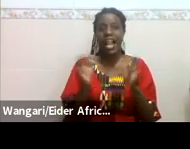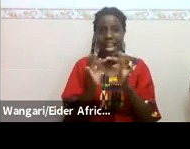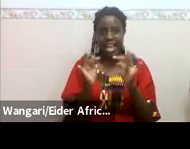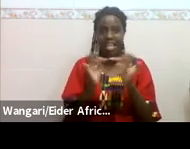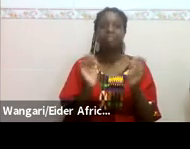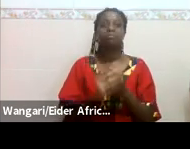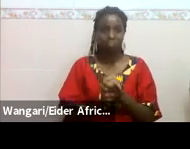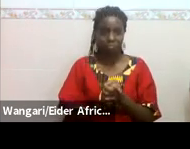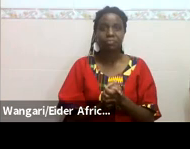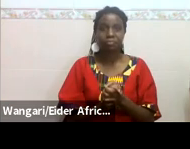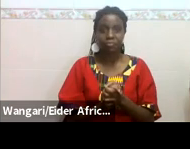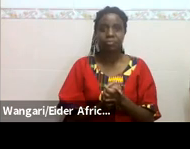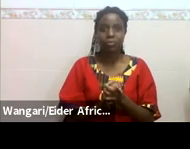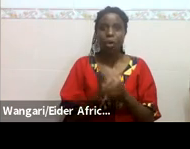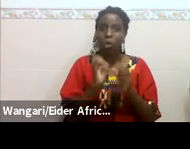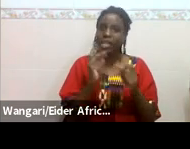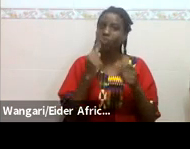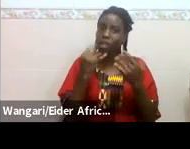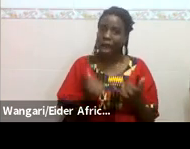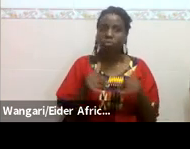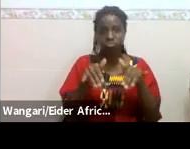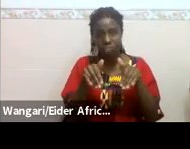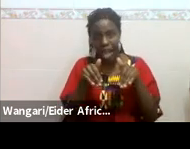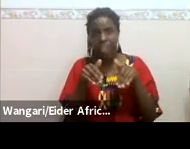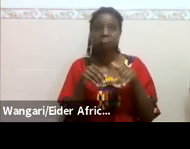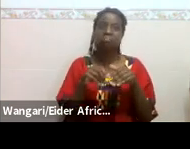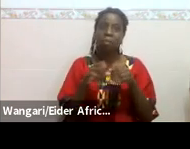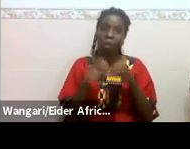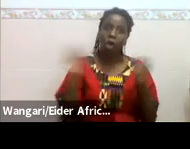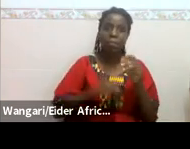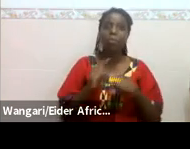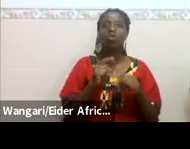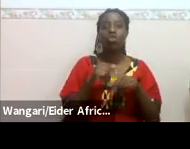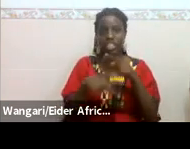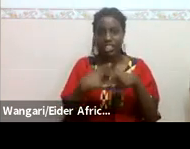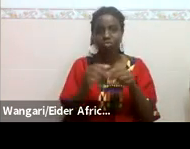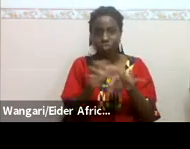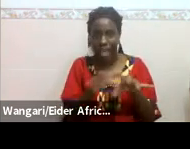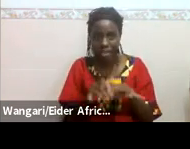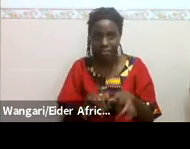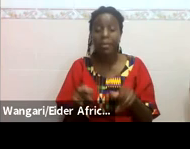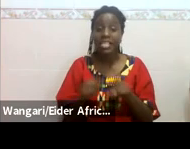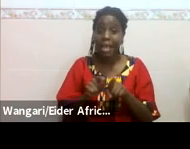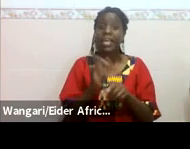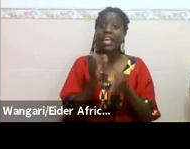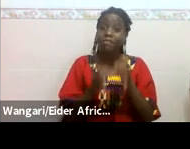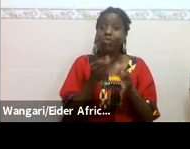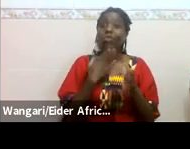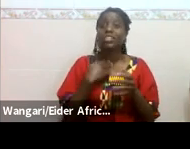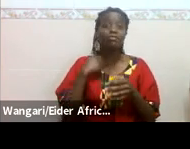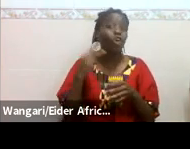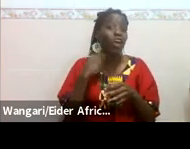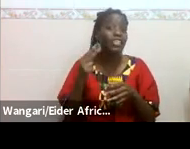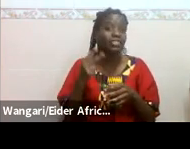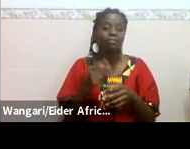certainly wait, but also as people do that, if someone wants to unmute themselves and comment on these questions or anything